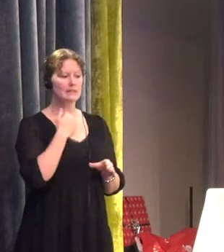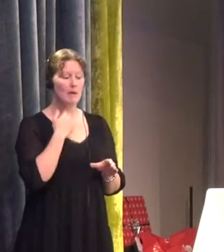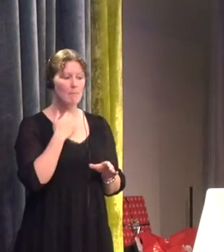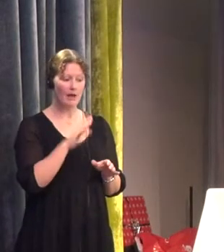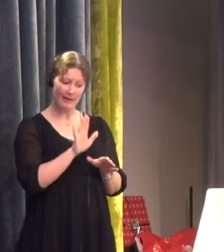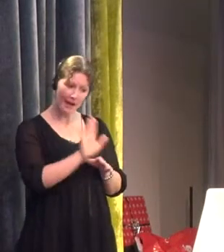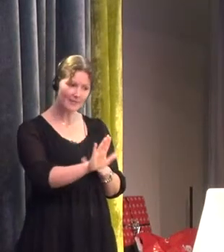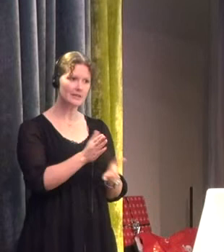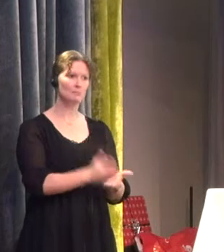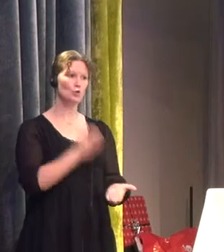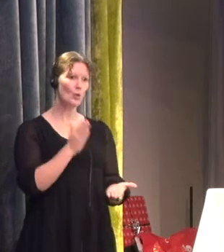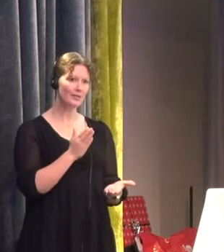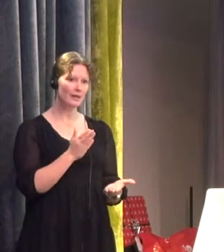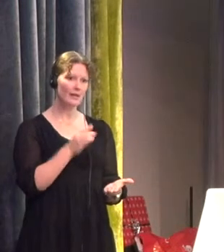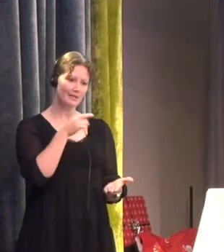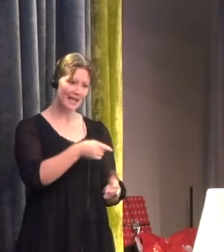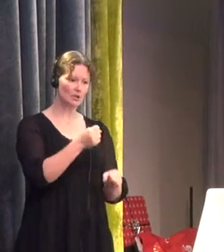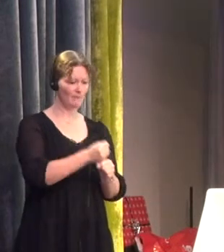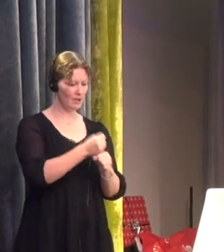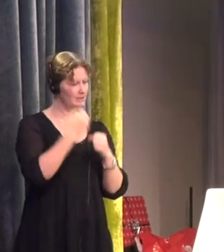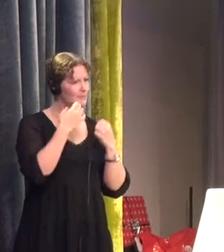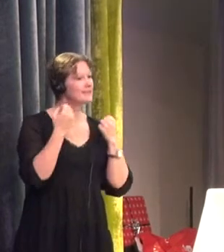what is being taken to effect? We're all